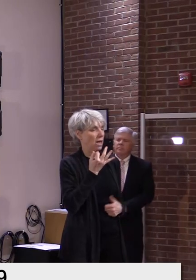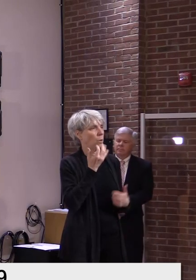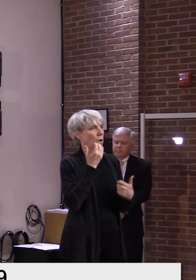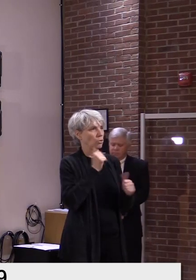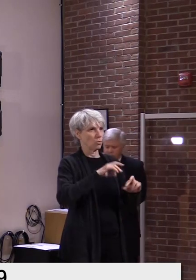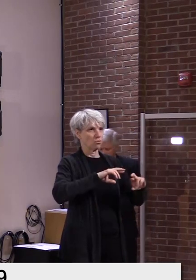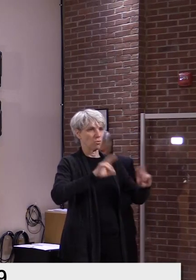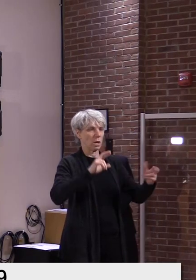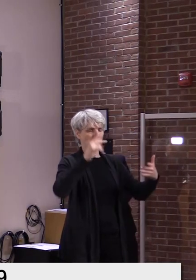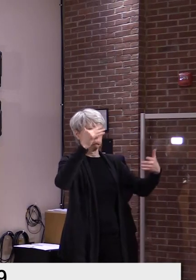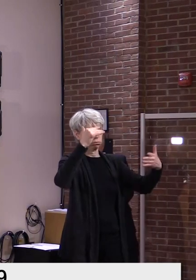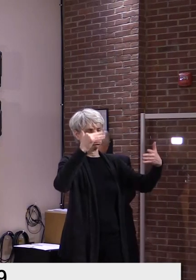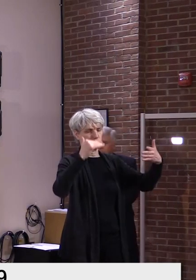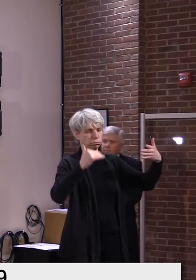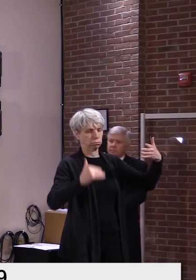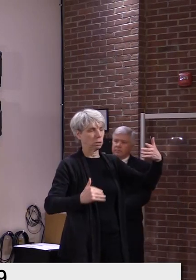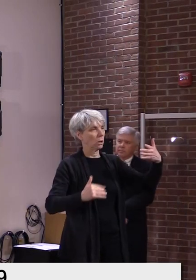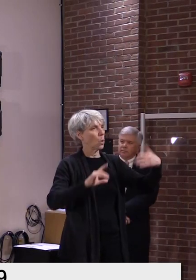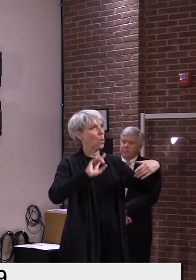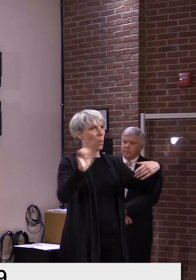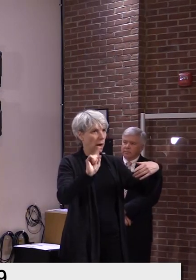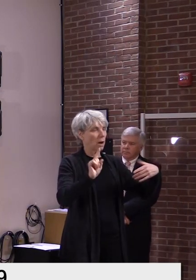of those clinics,